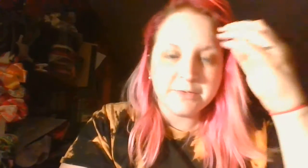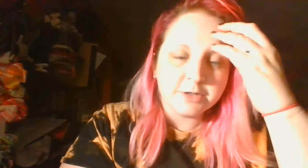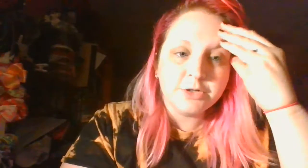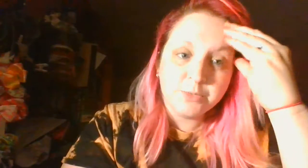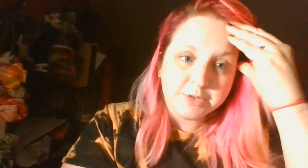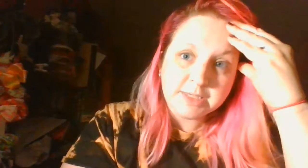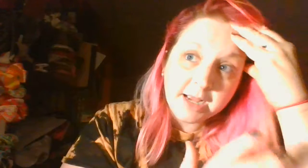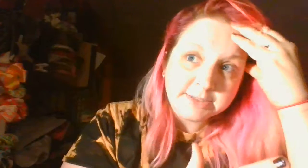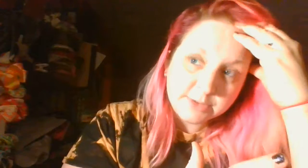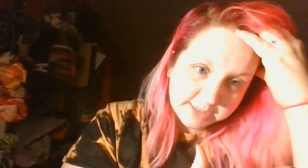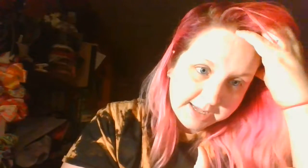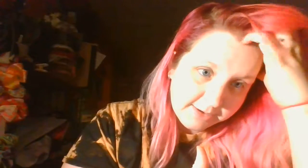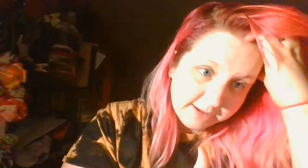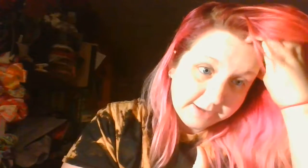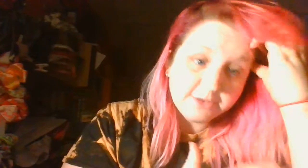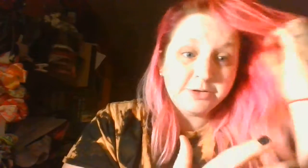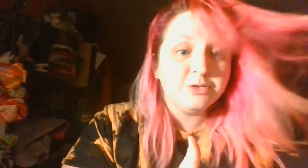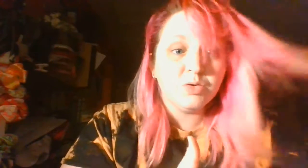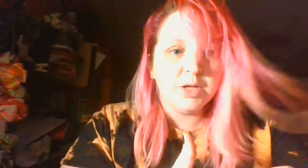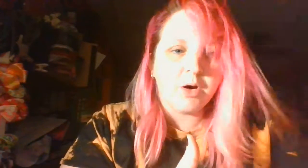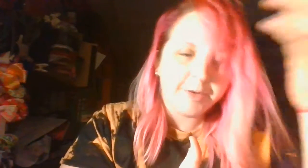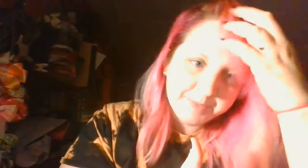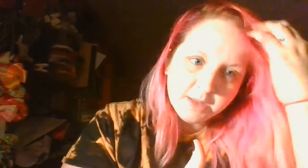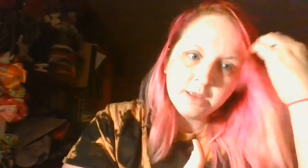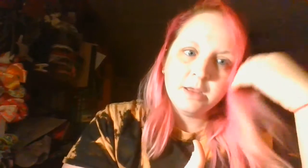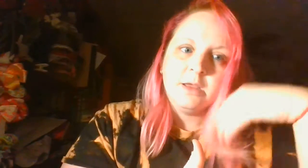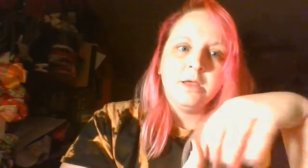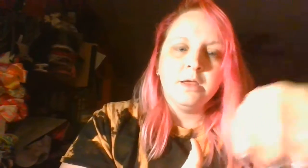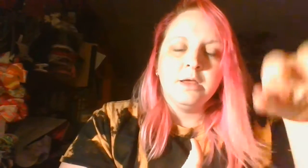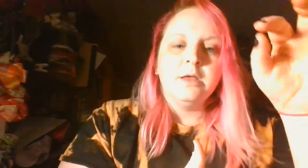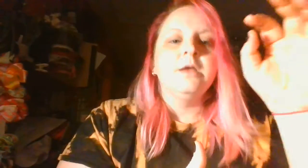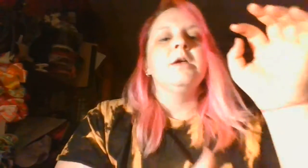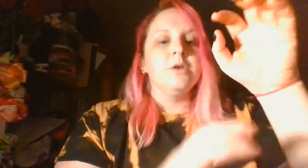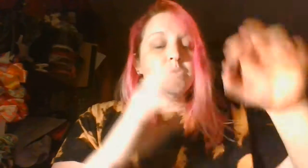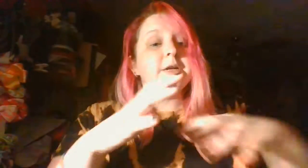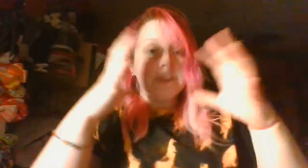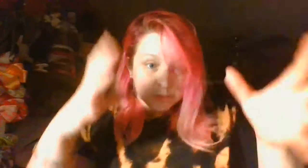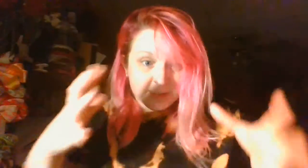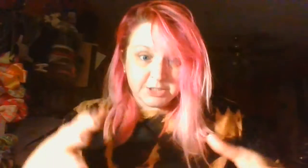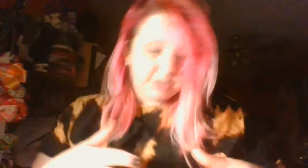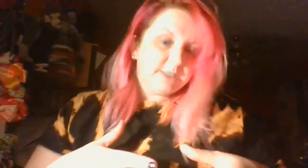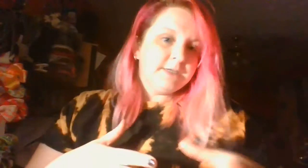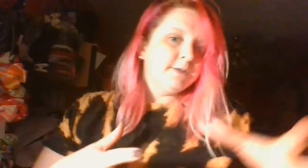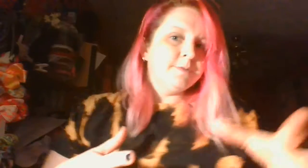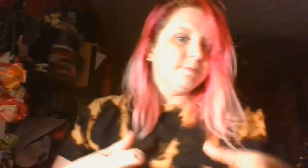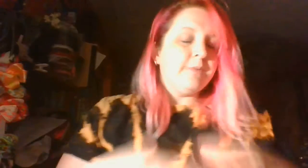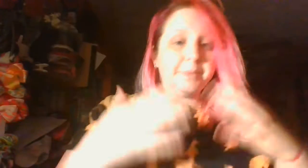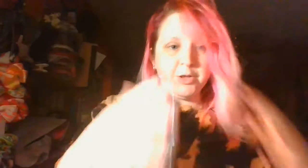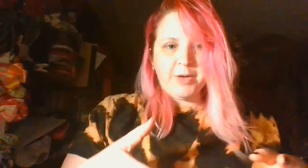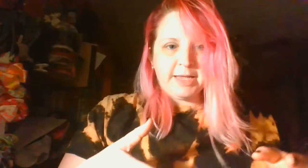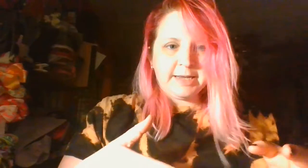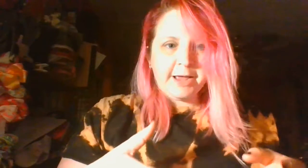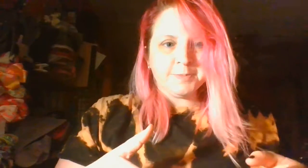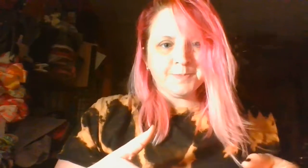there's numerous high schools in a county, and there usually are, or in a school district, maybe you break it down